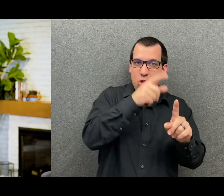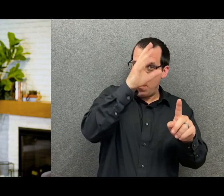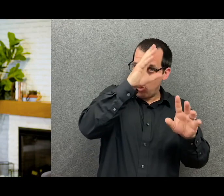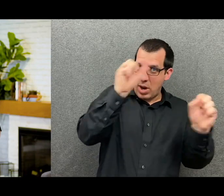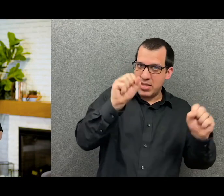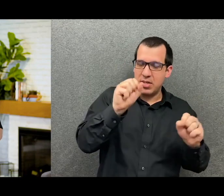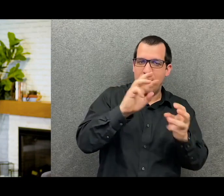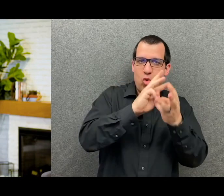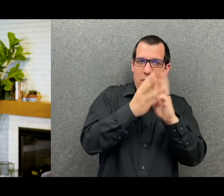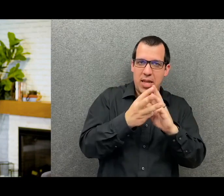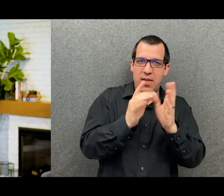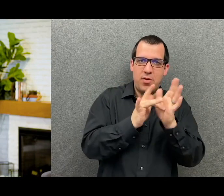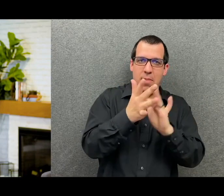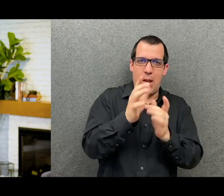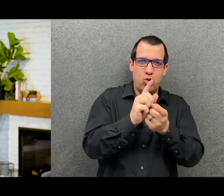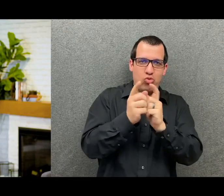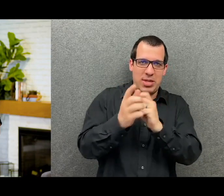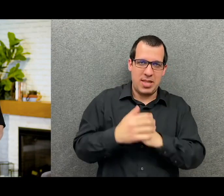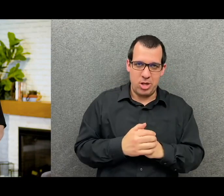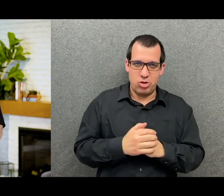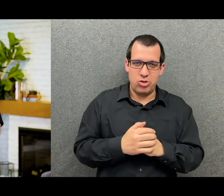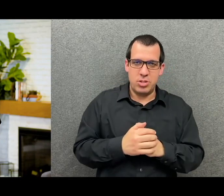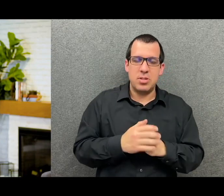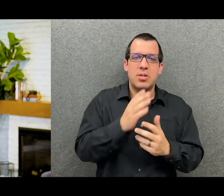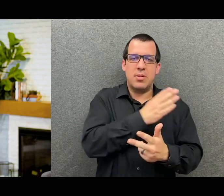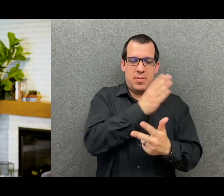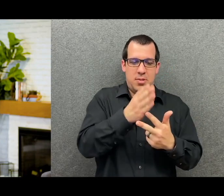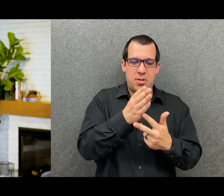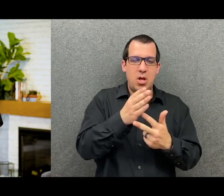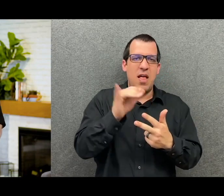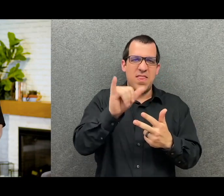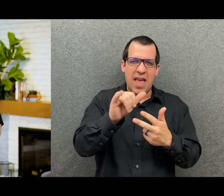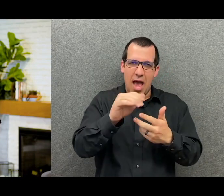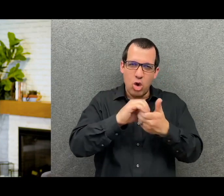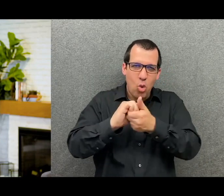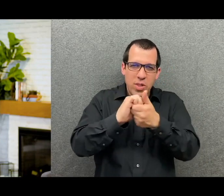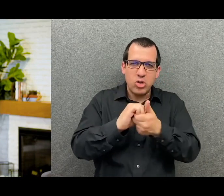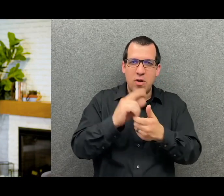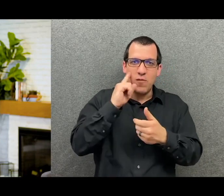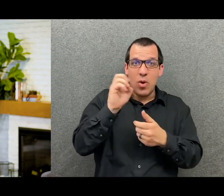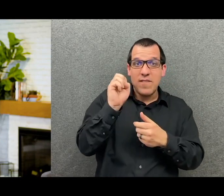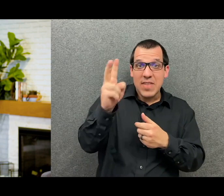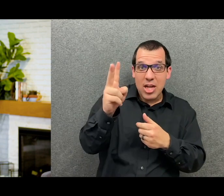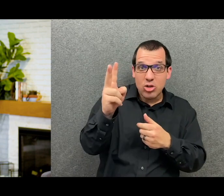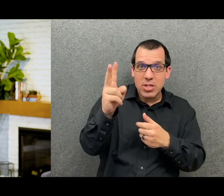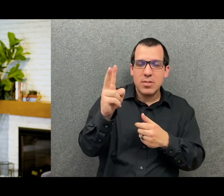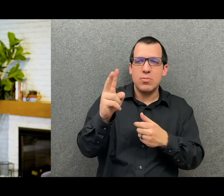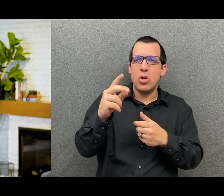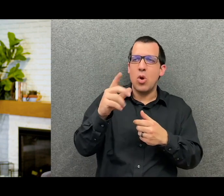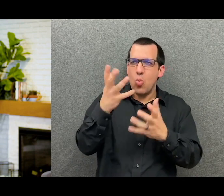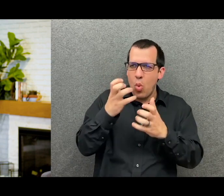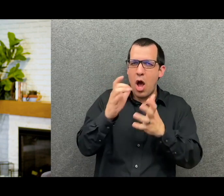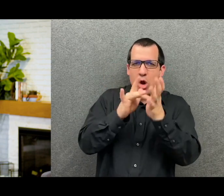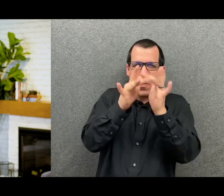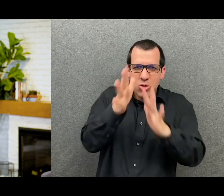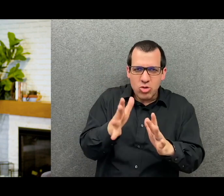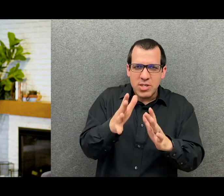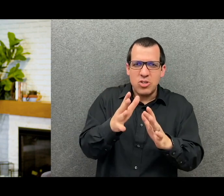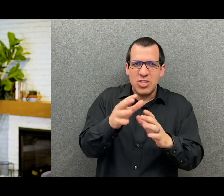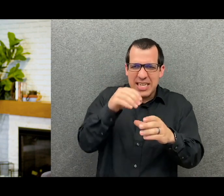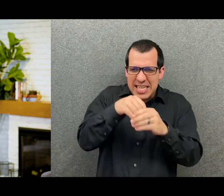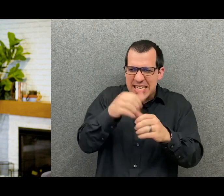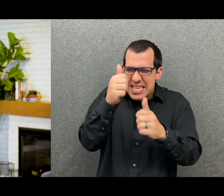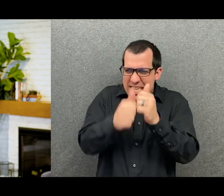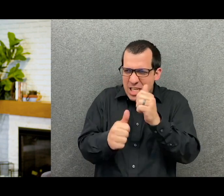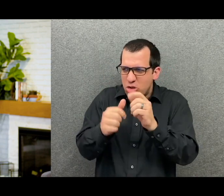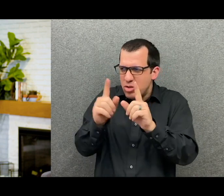just a minute. John is the president of Wycliffe Bible Translators. Convening the coalition on evangelism, that we